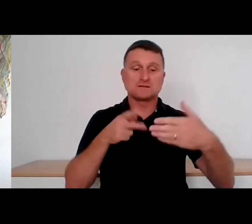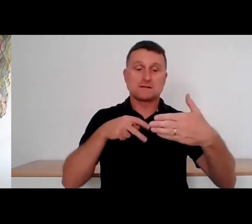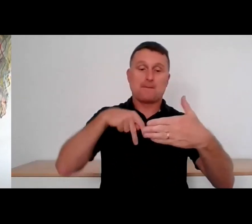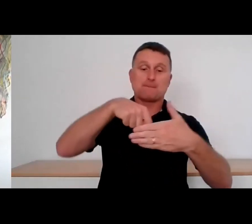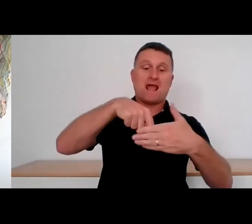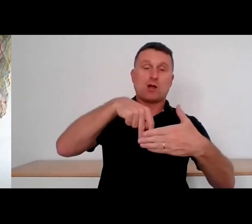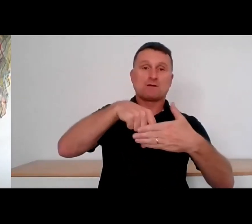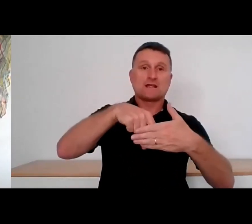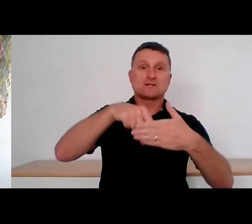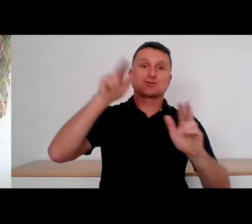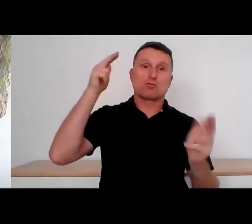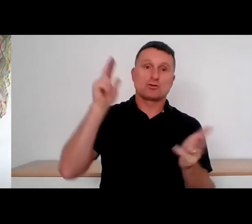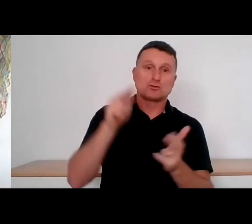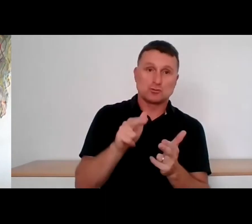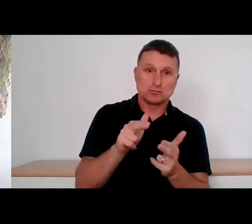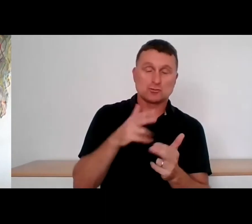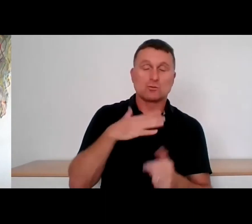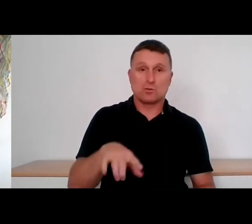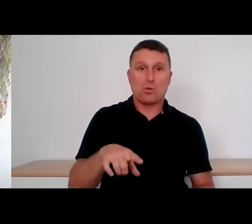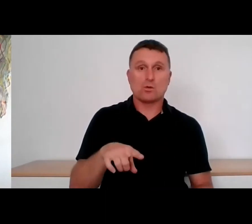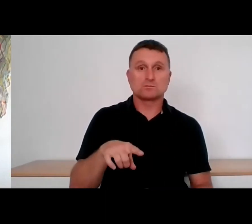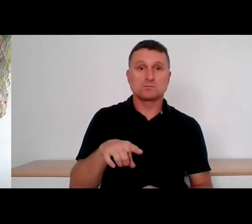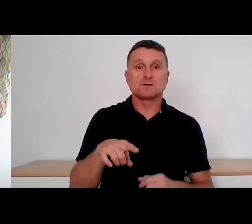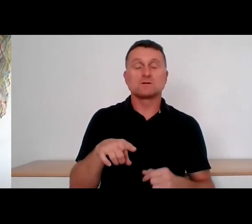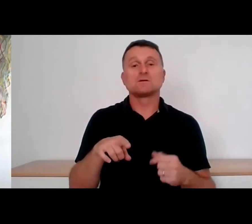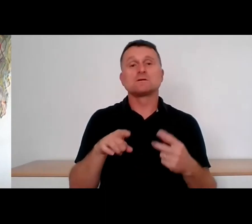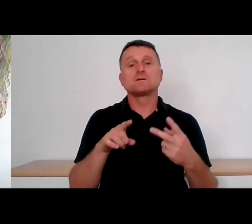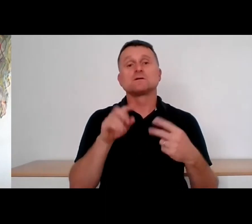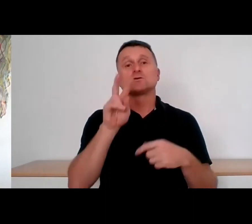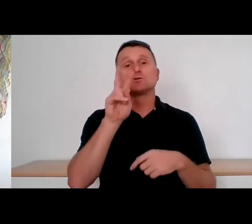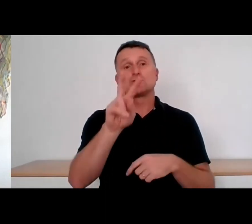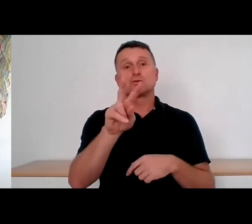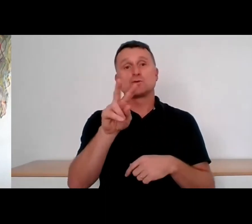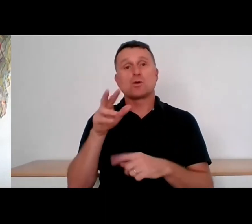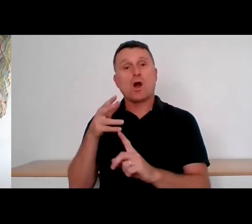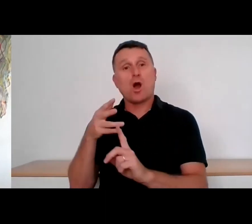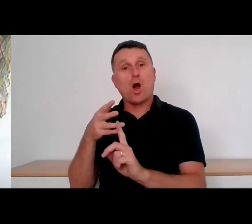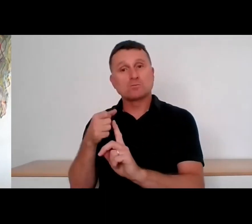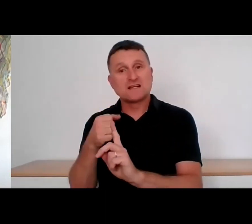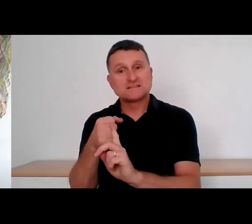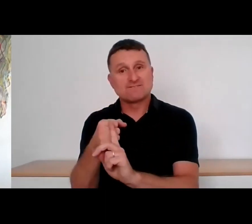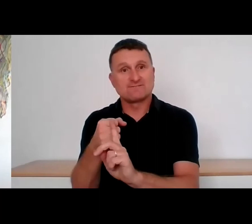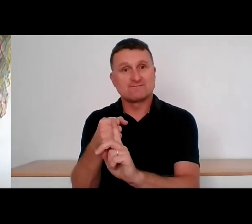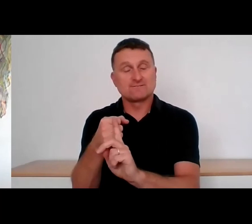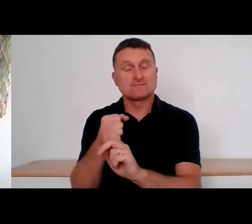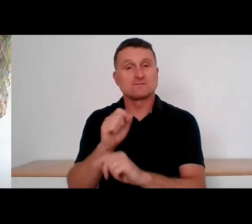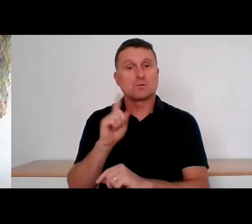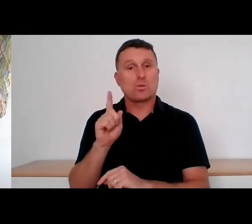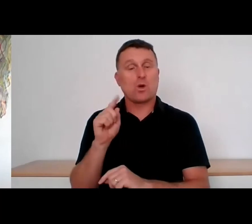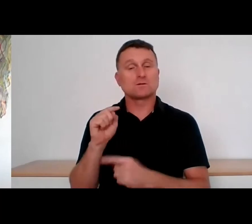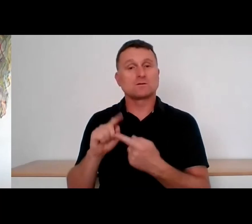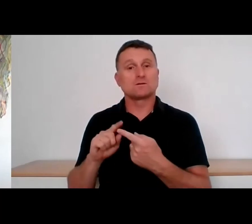and marginalised theatre artists. And the 2 objectives relating to this goal are,